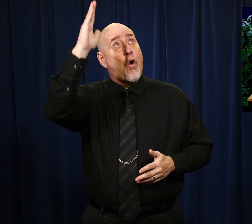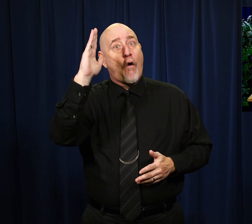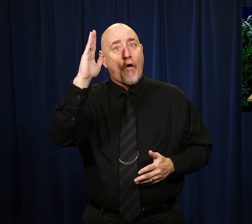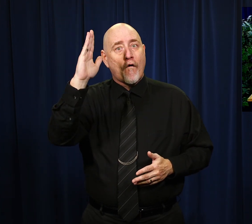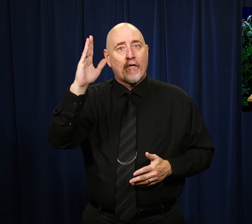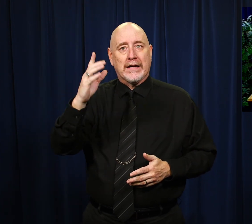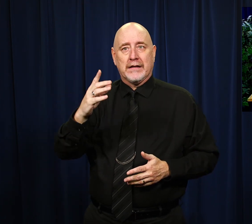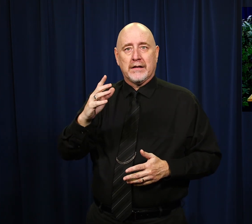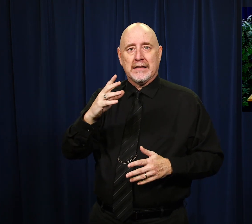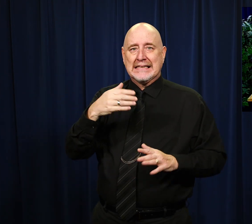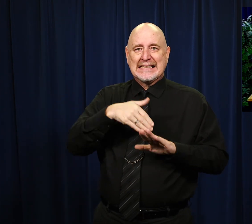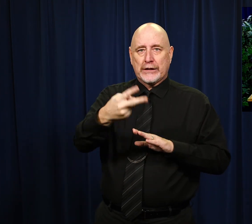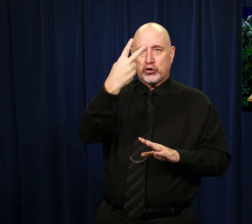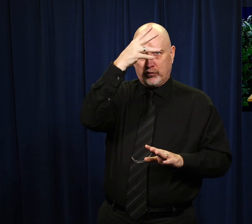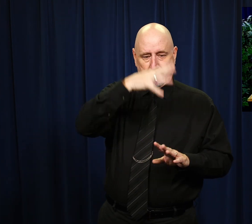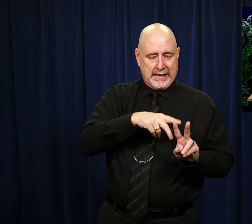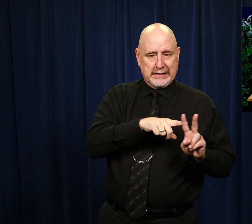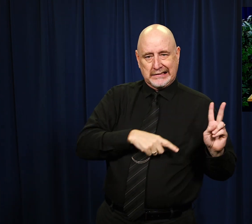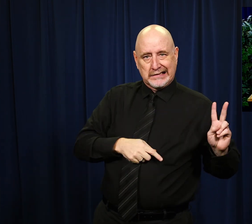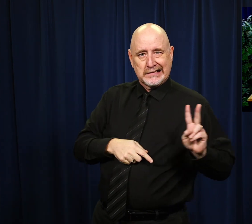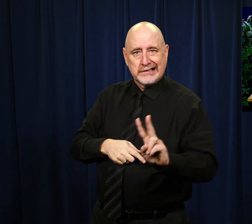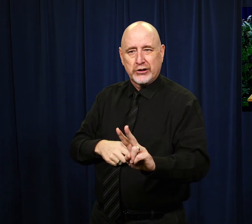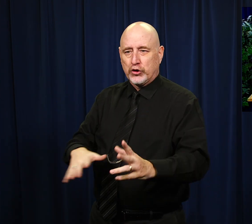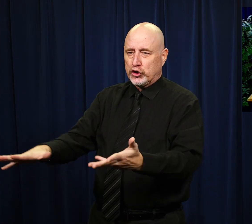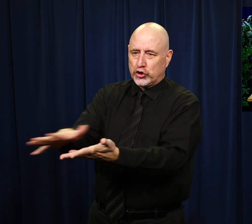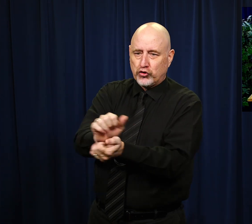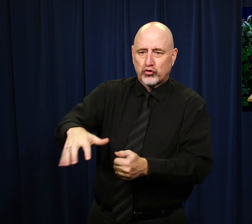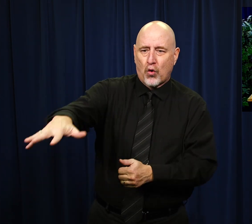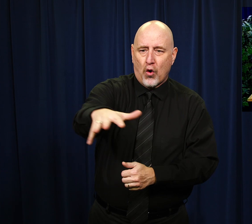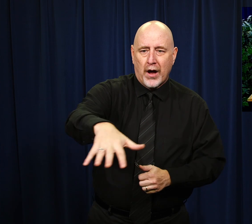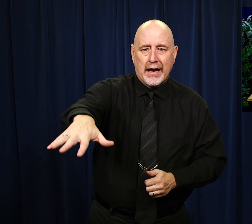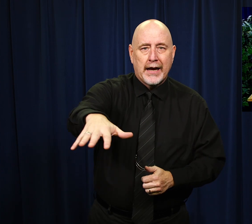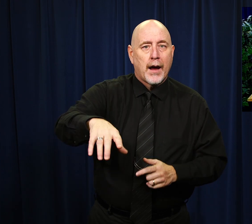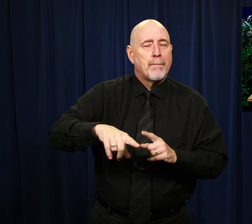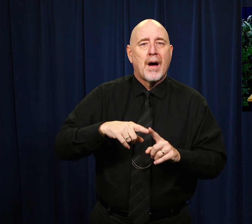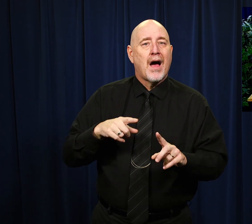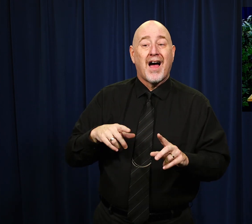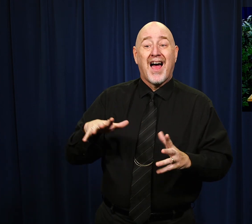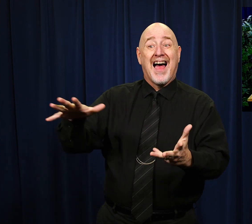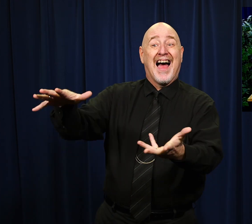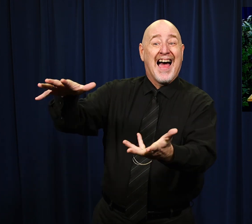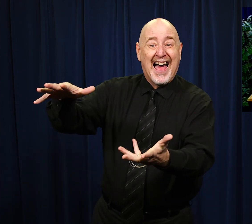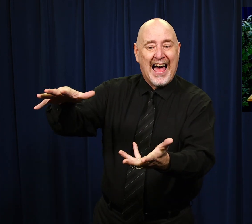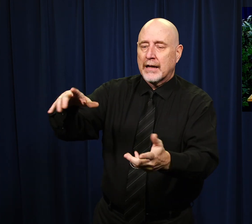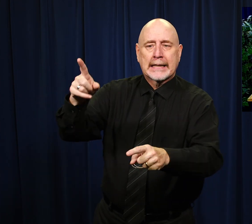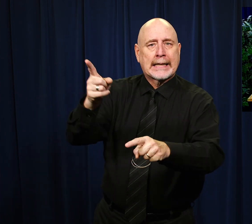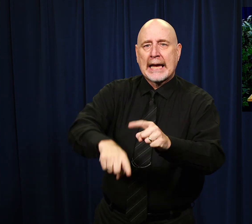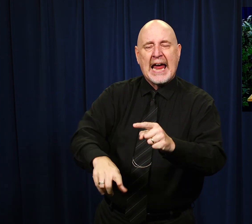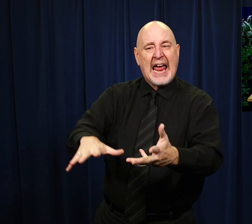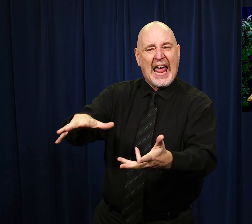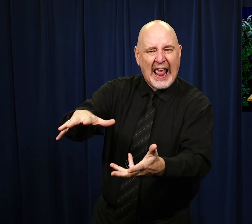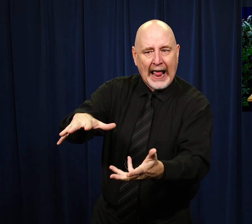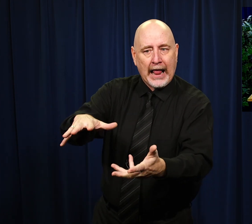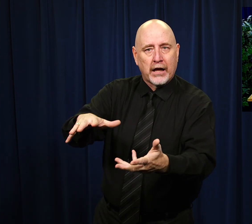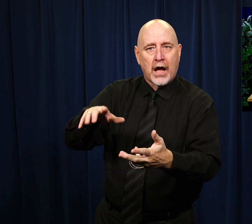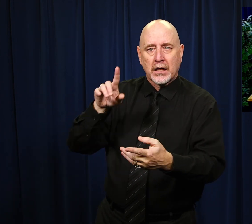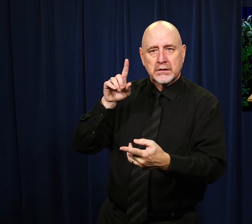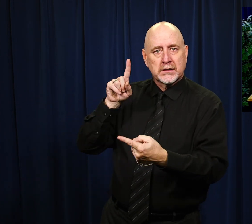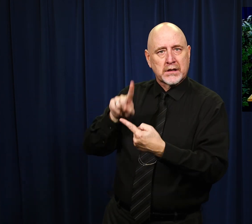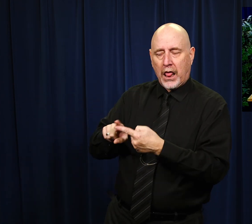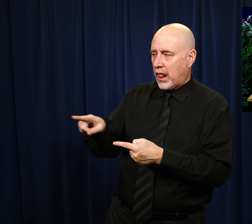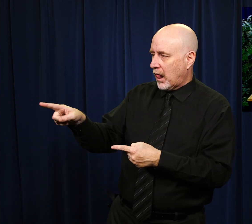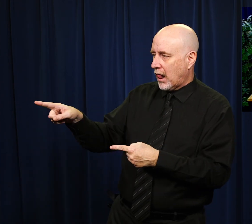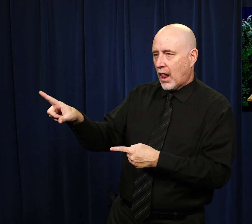Jehovah has sent these 2 men down here to destroy all of this, but they cannot do it. They cannot touch that